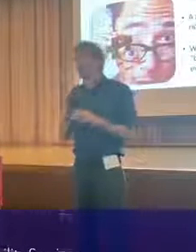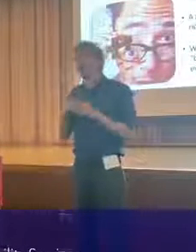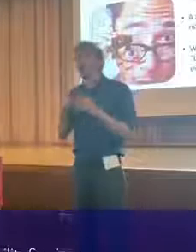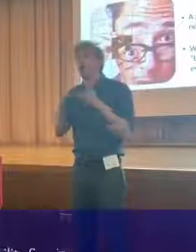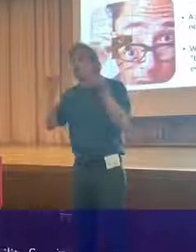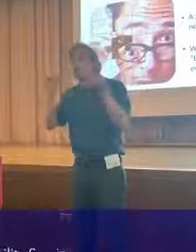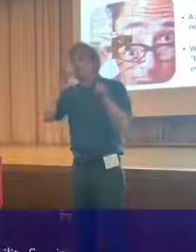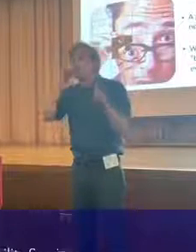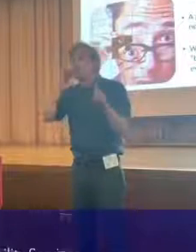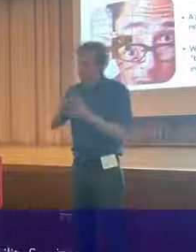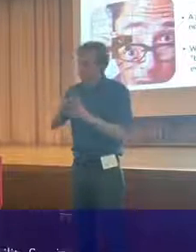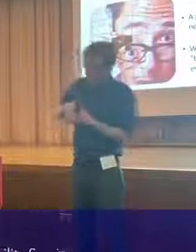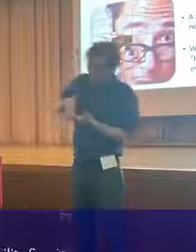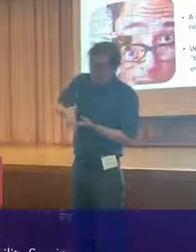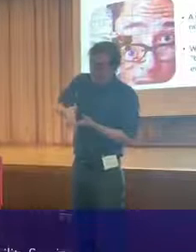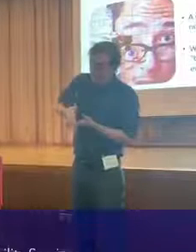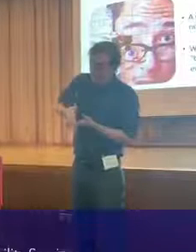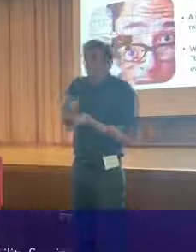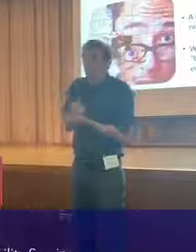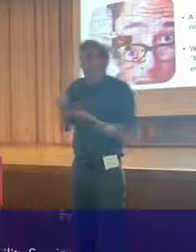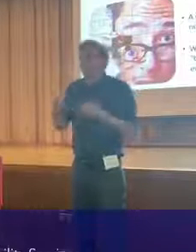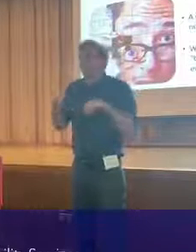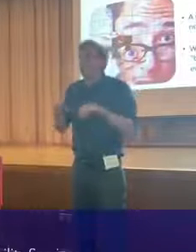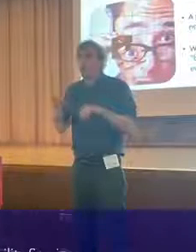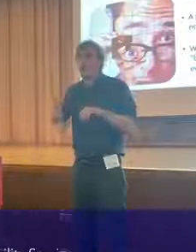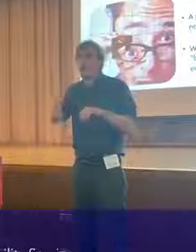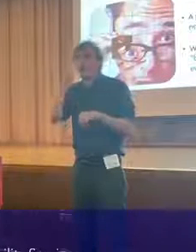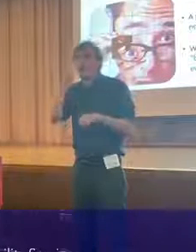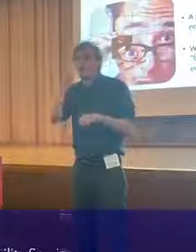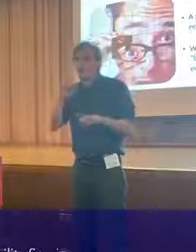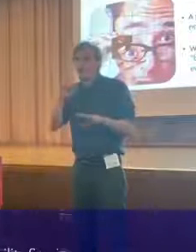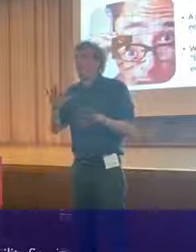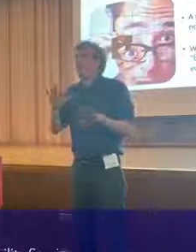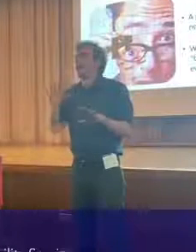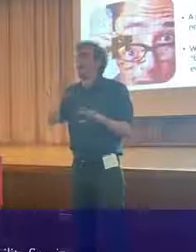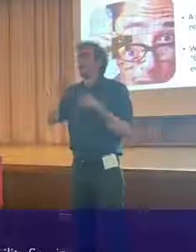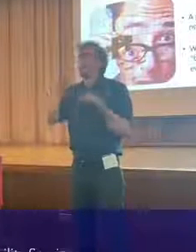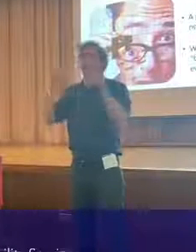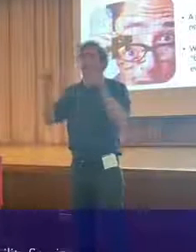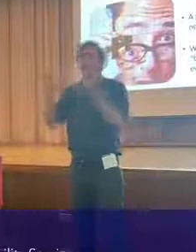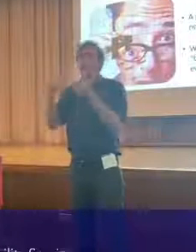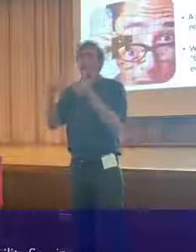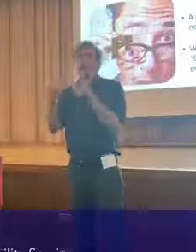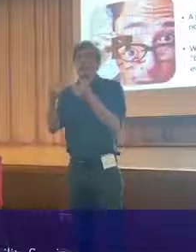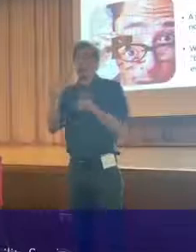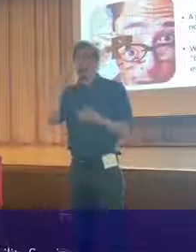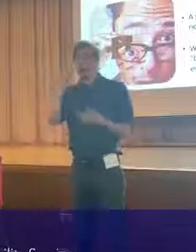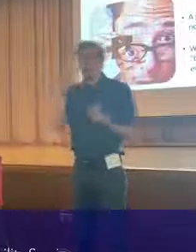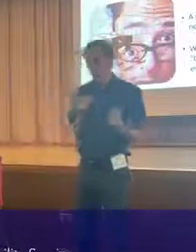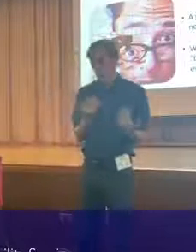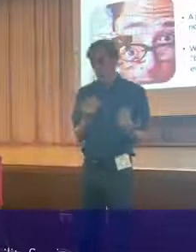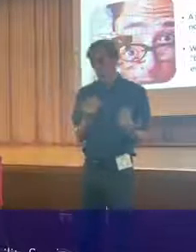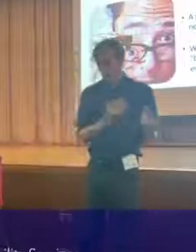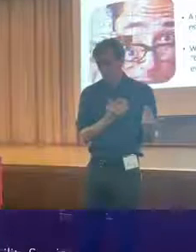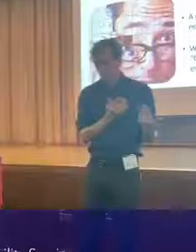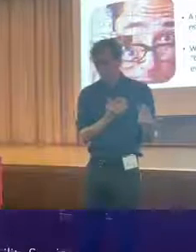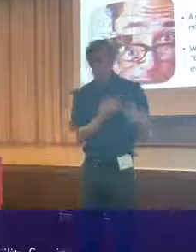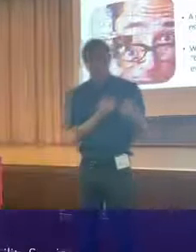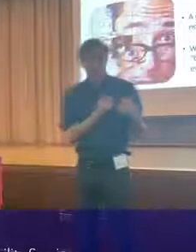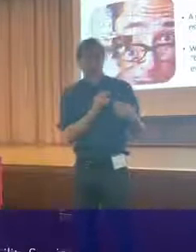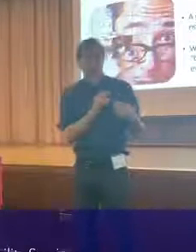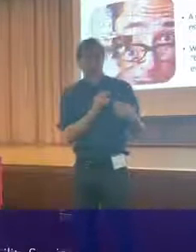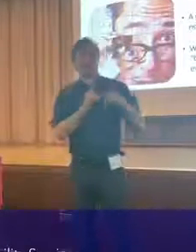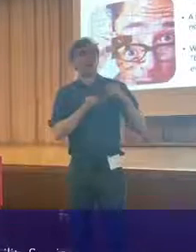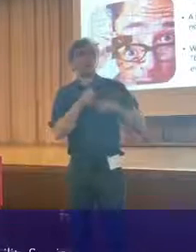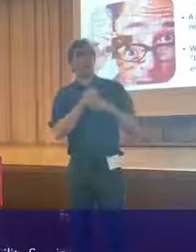wait until the end of the process, add accessibility on, it is a lot more expensive and it is